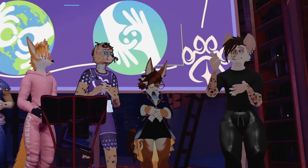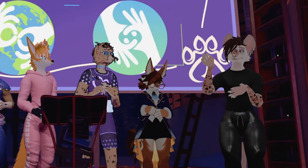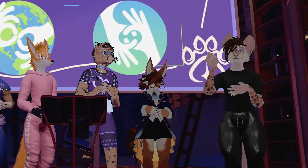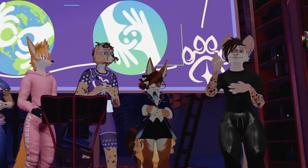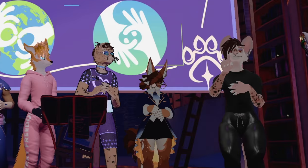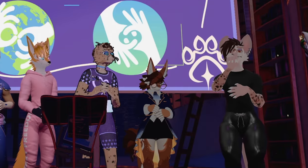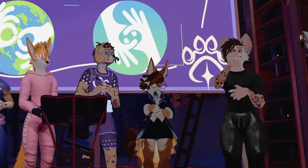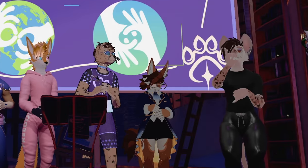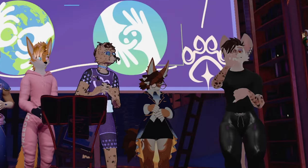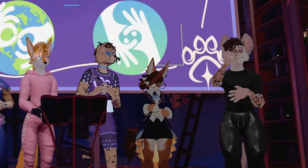discord.gg/helpinghands.